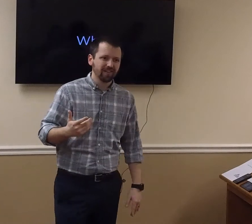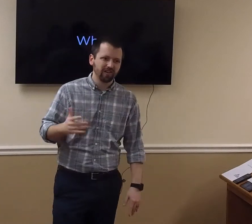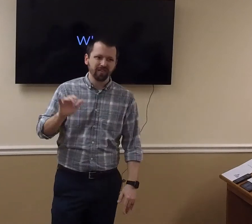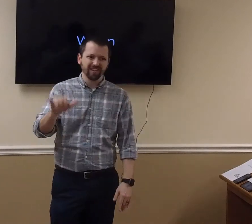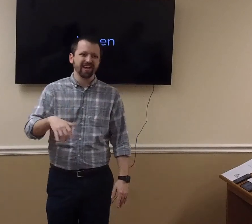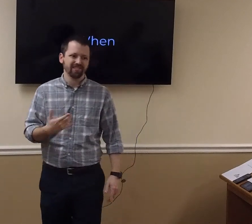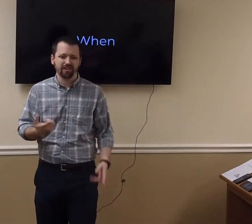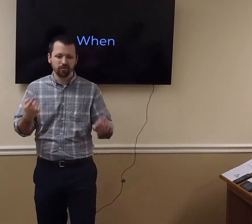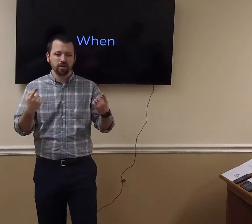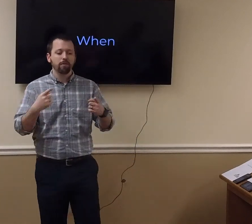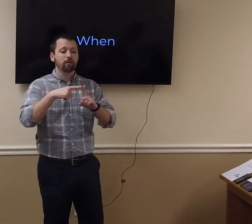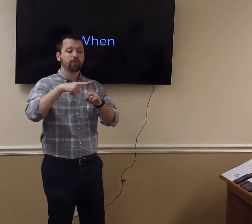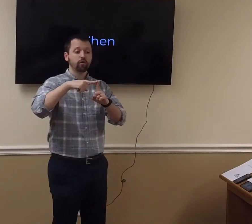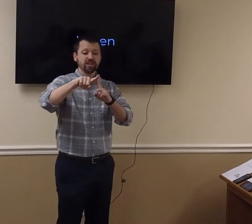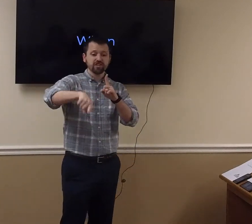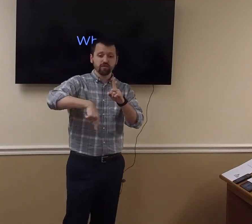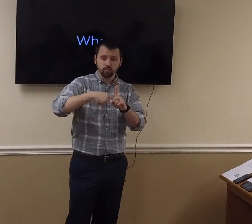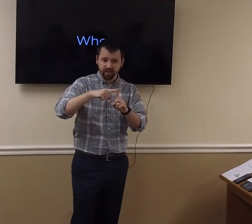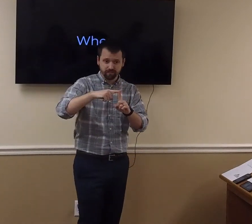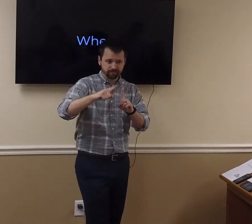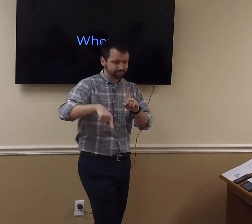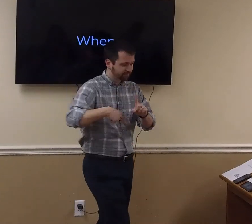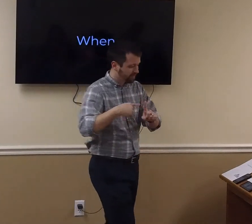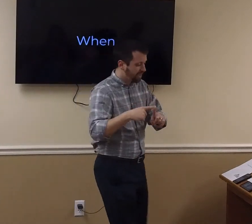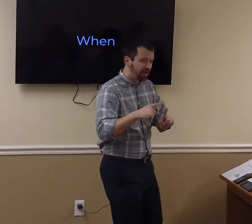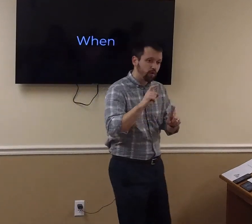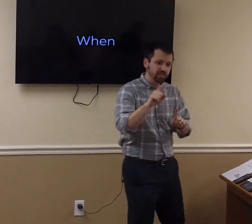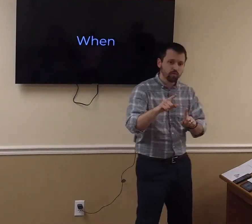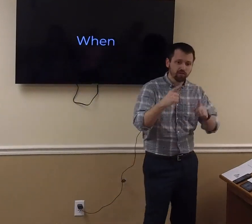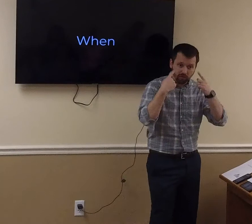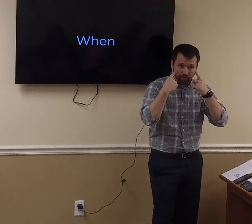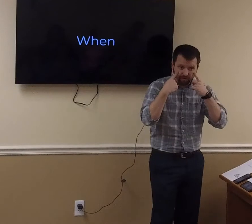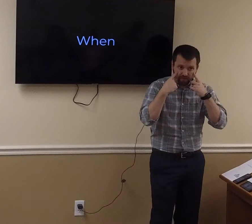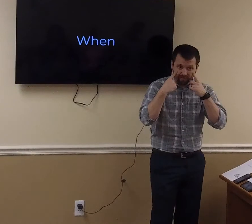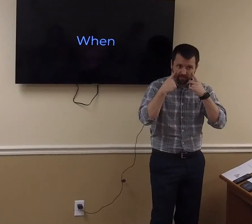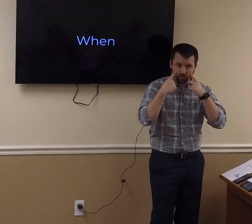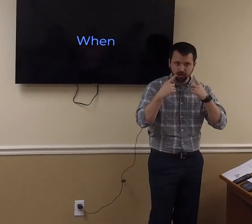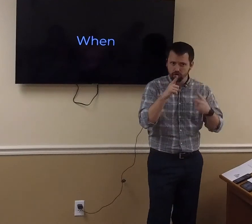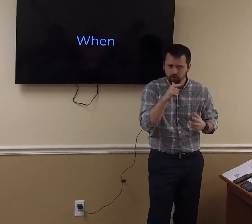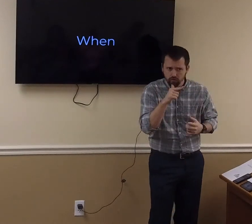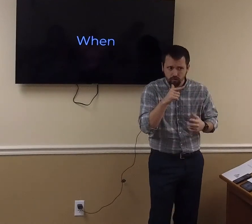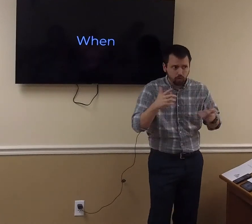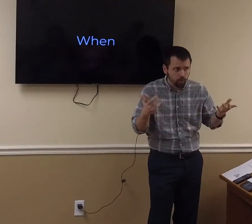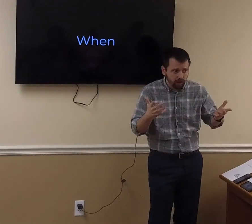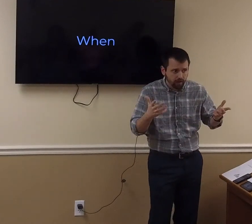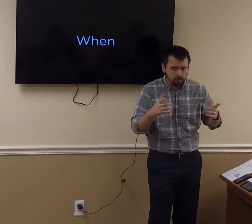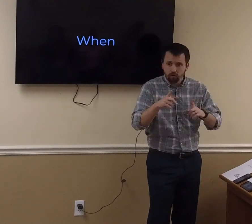So it like that. So, but for questions, when. And question words always go with the face. So like, what?